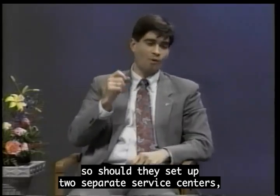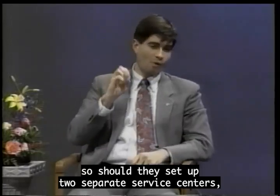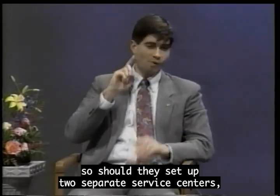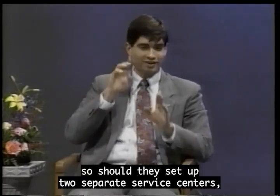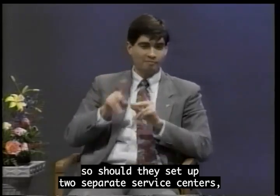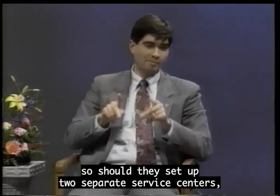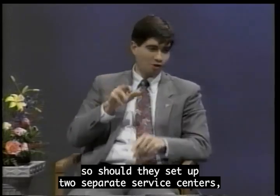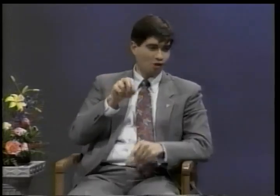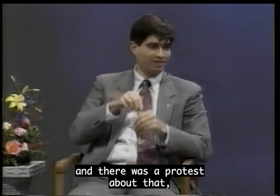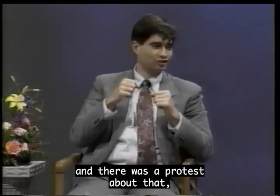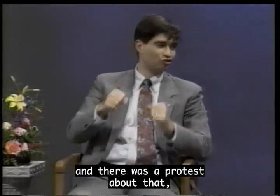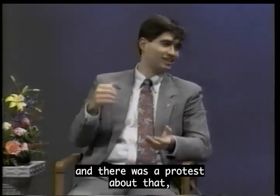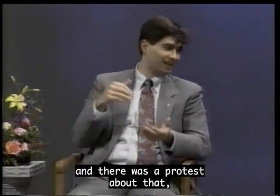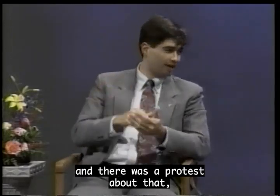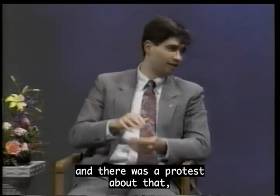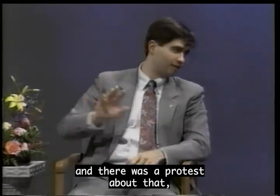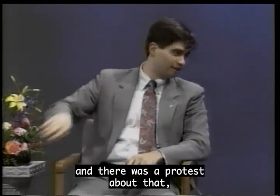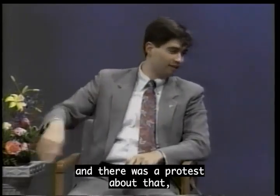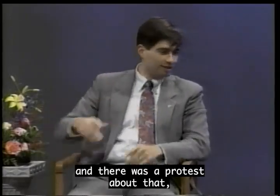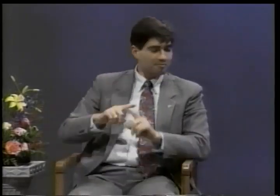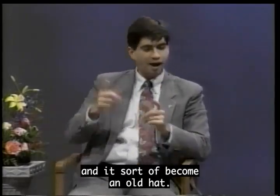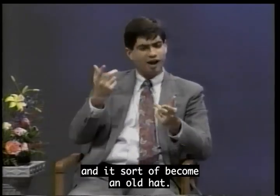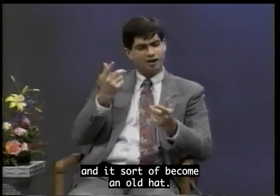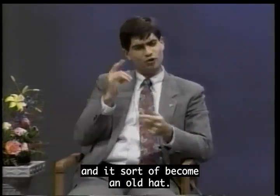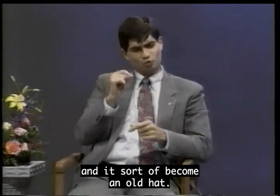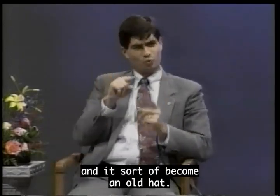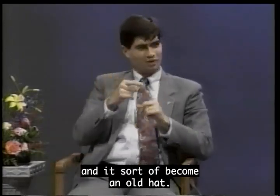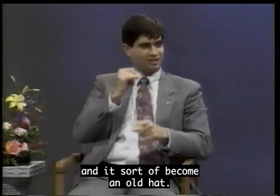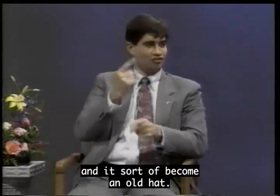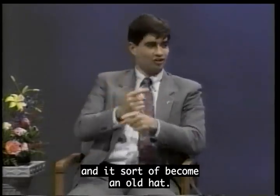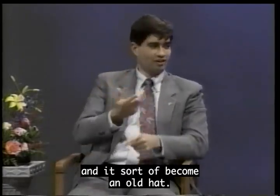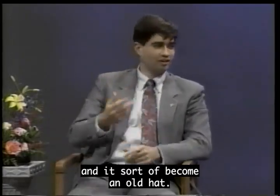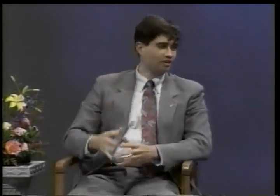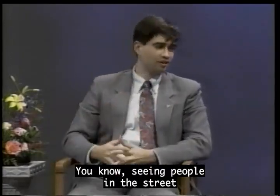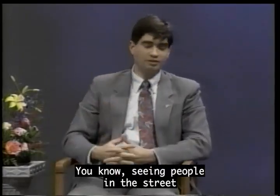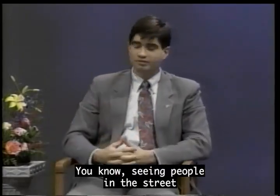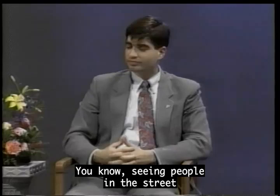and it sort of become an old hat. You know, seeing people in the streets is becoming